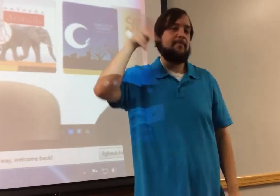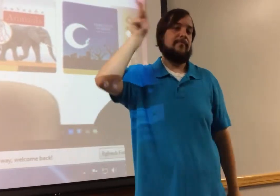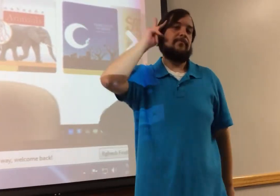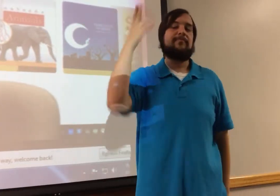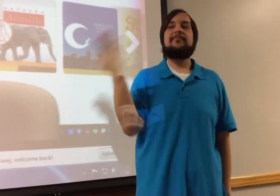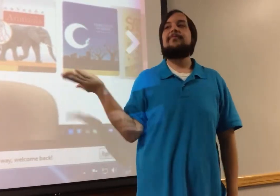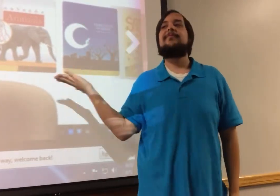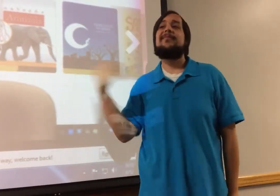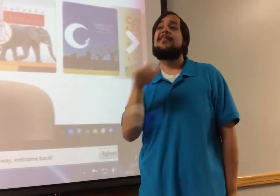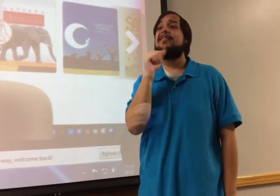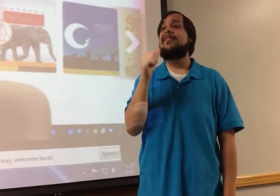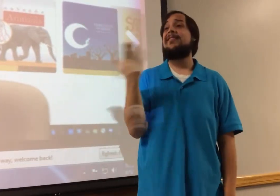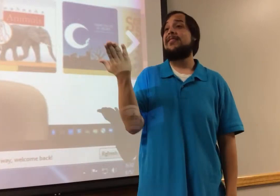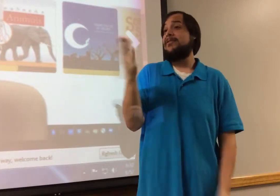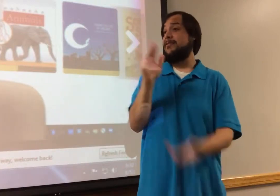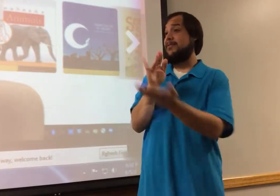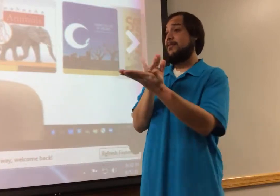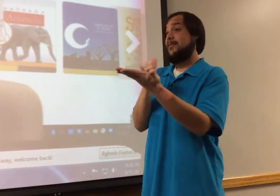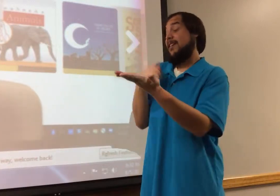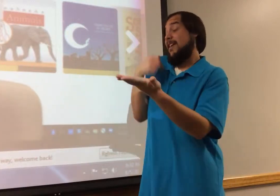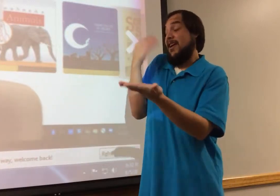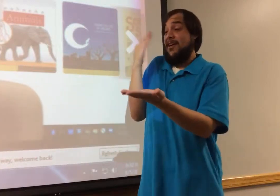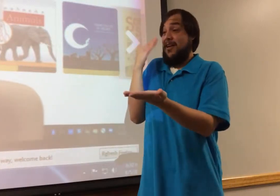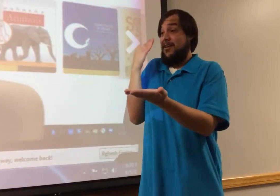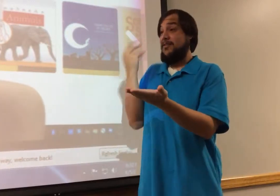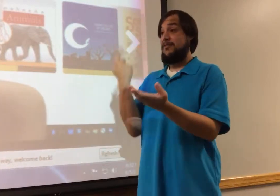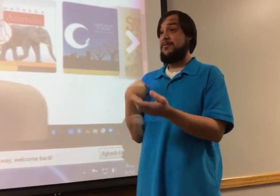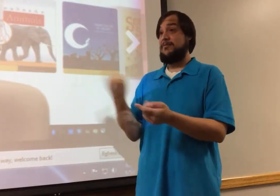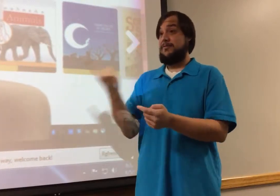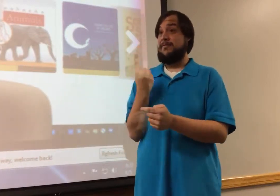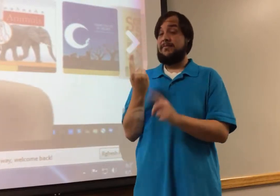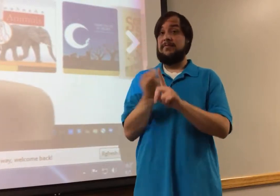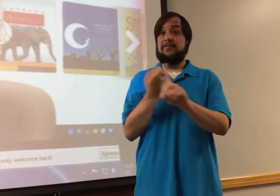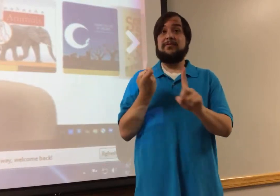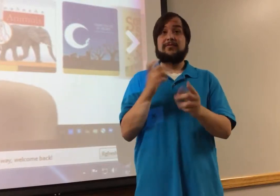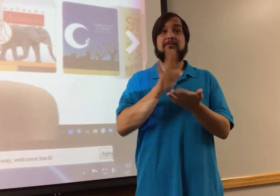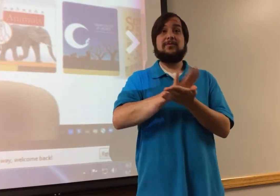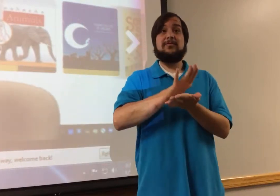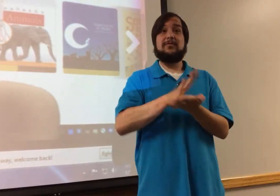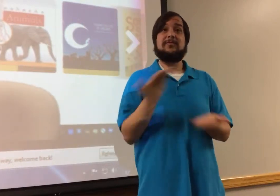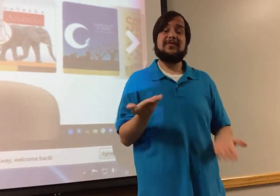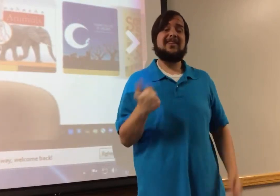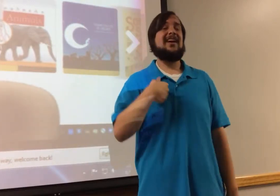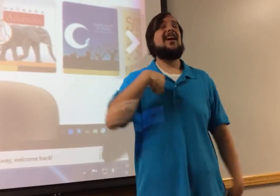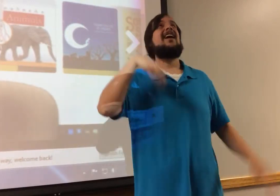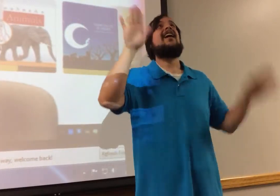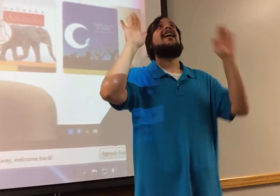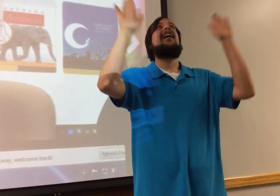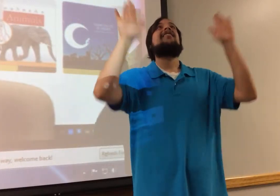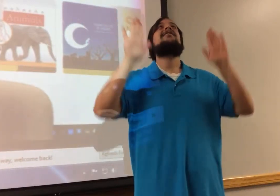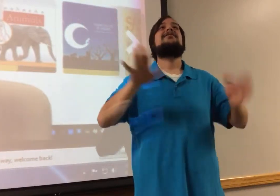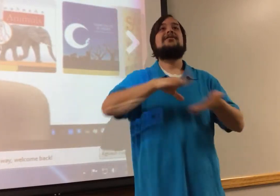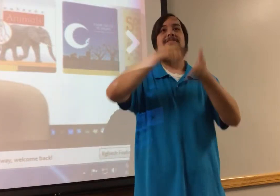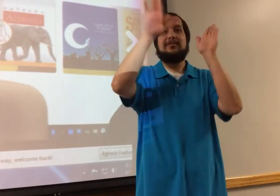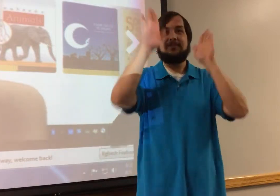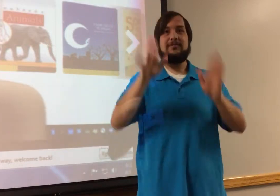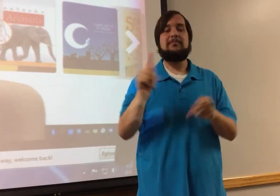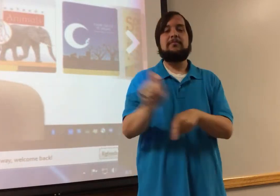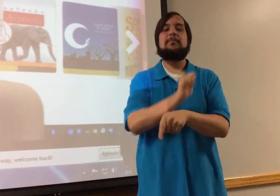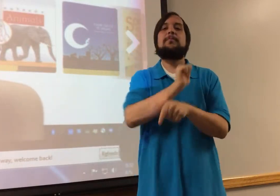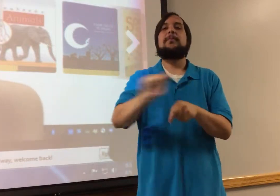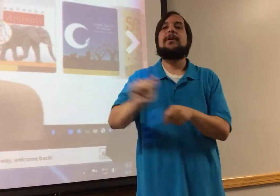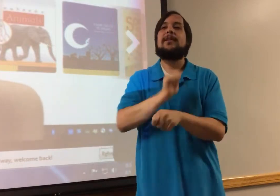that, I didn't realize is that we could get one for the school, and that would be great for the students to practice